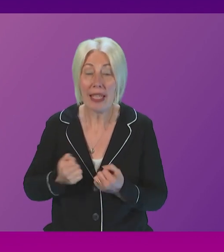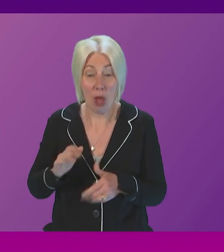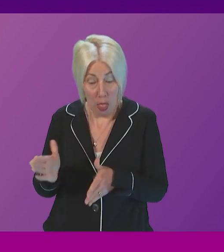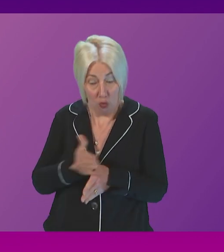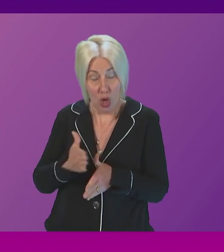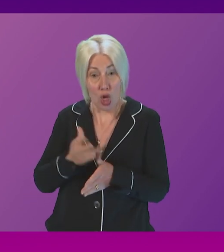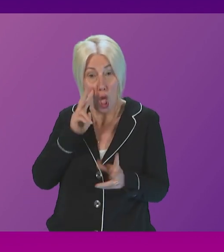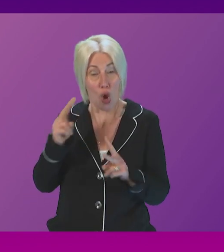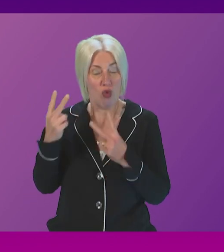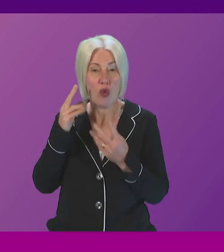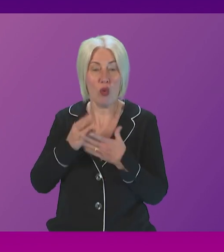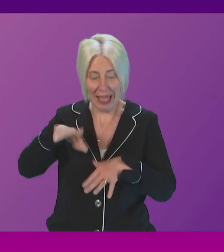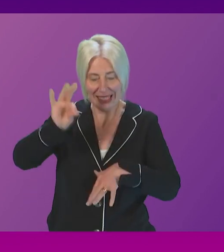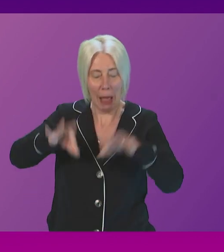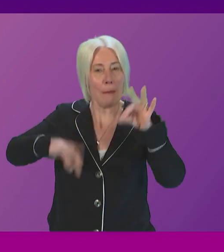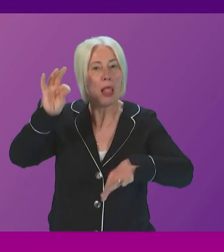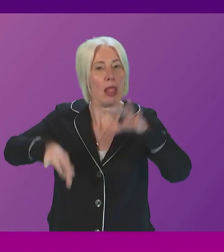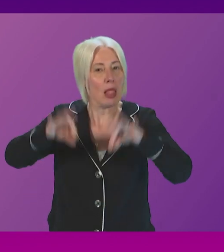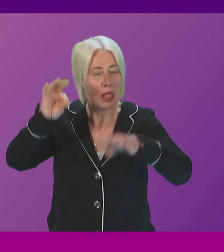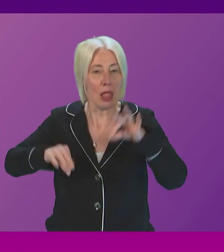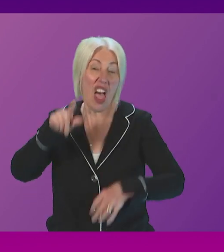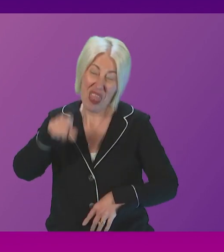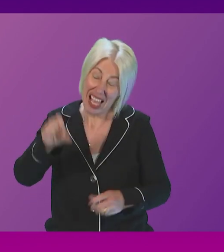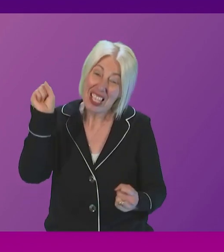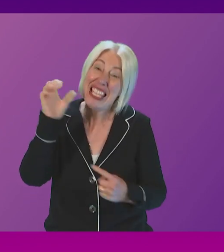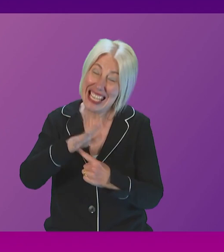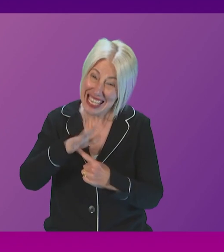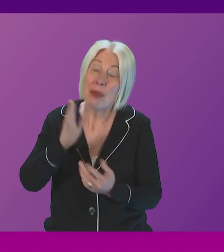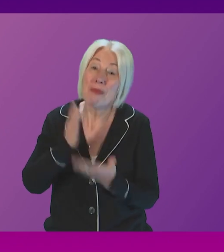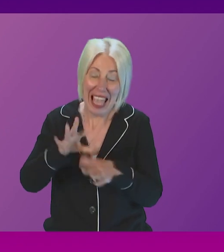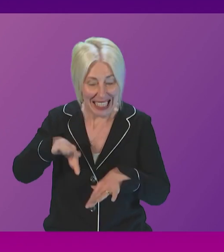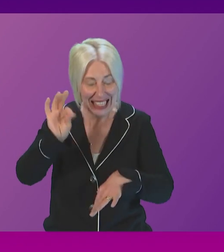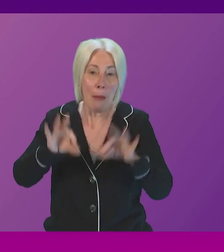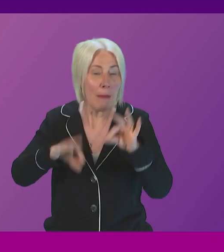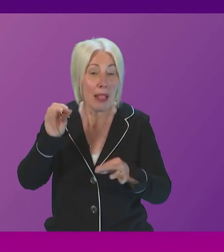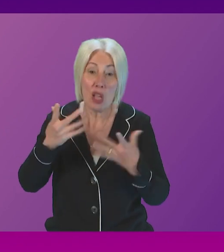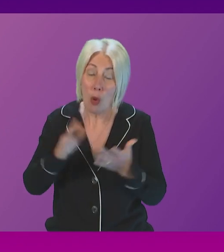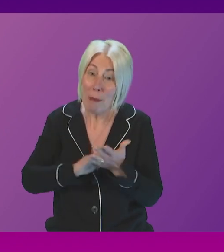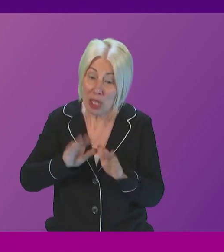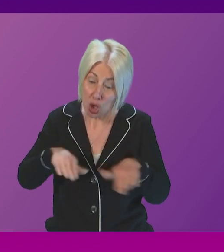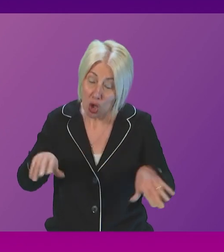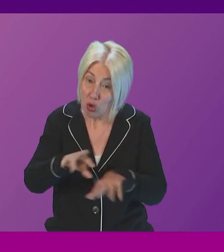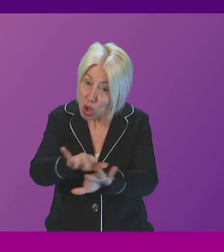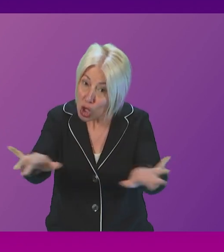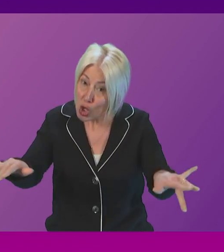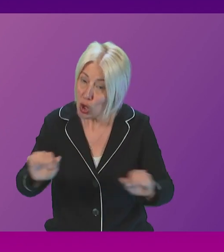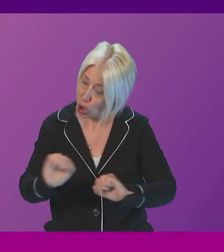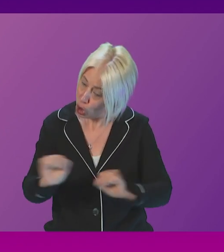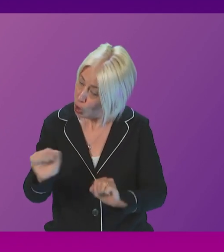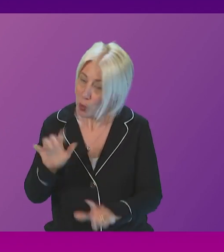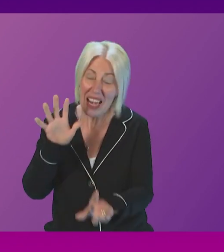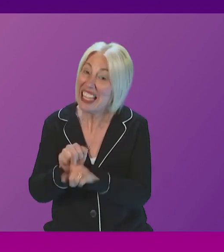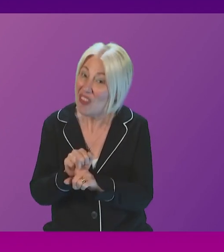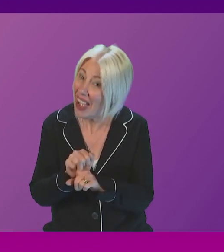review was a sample. And this is a crucial point. It was a sample. There are children out there who may not be identified. I think we